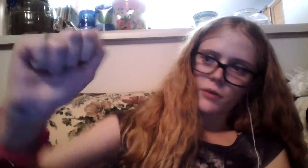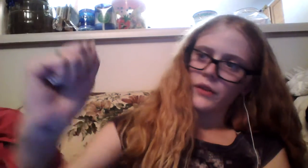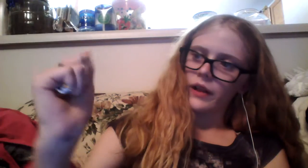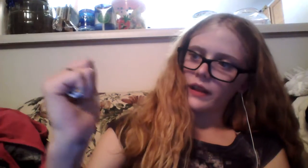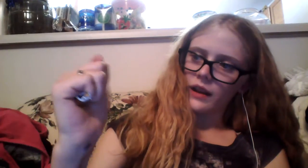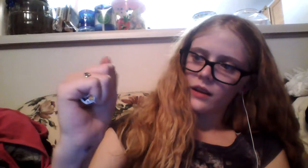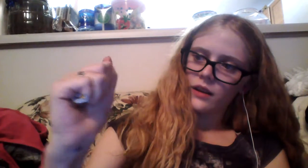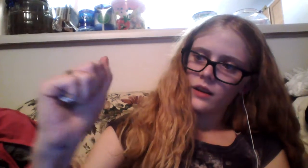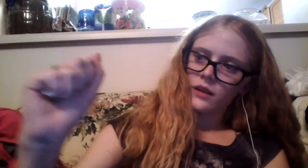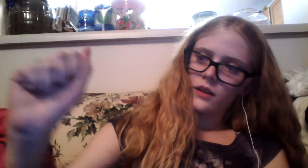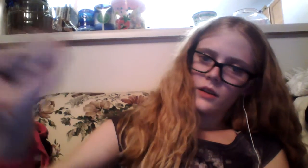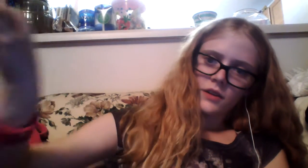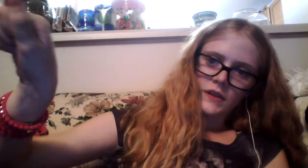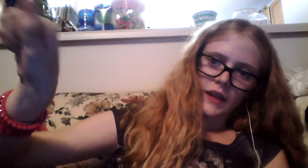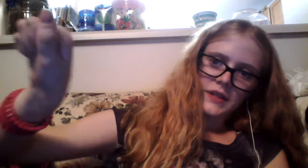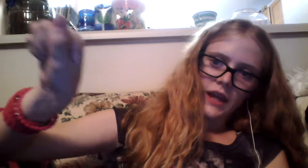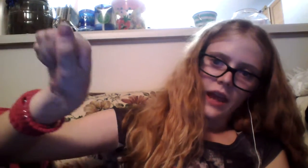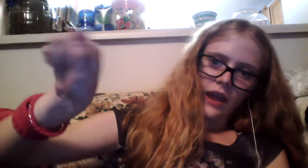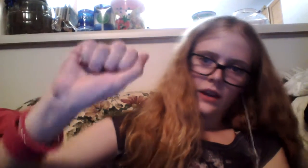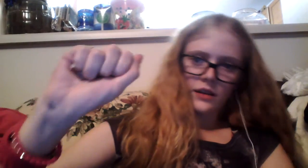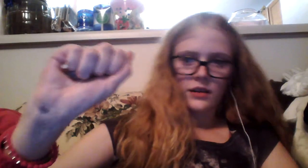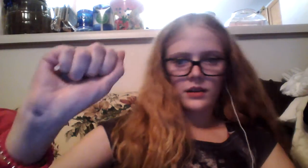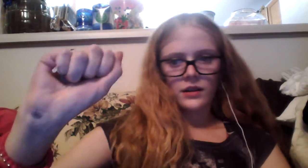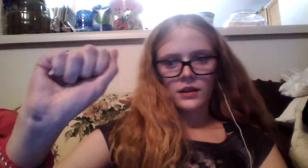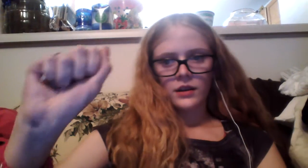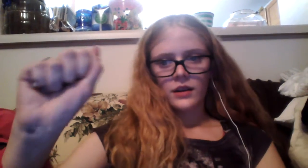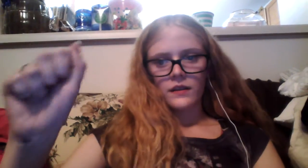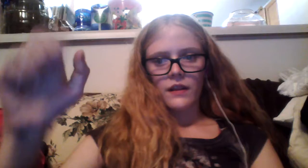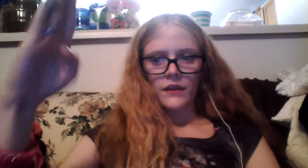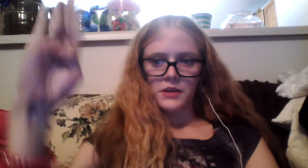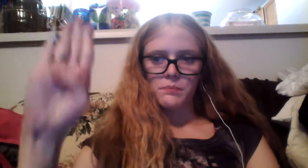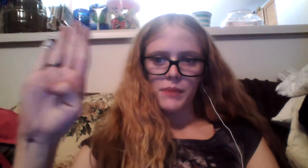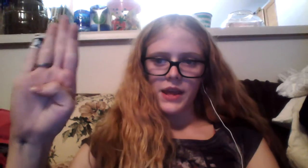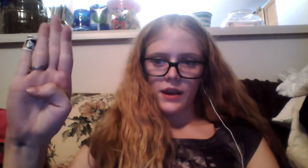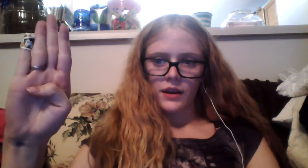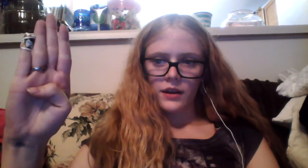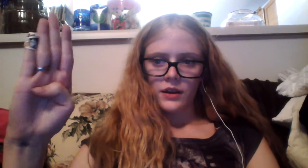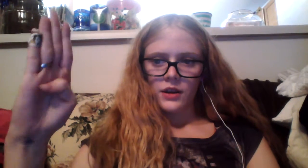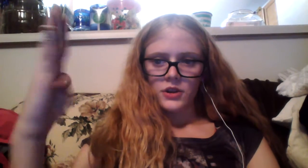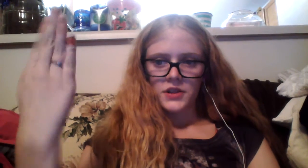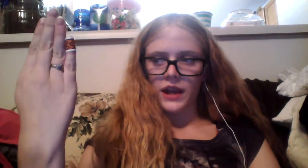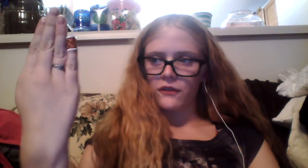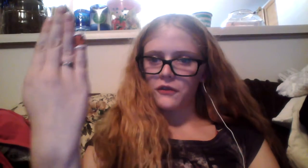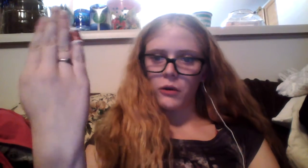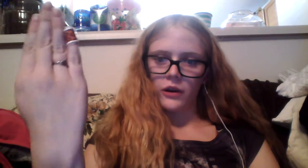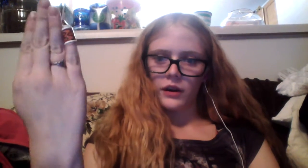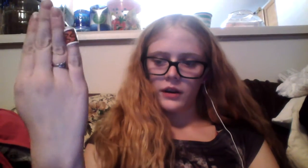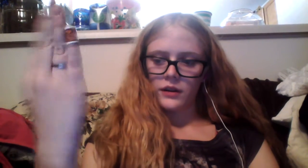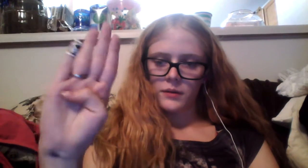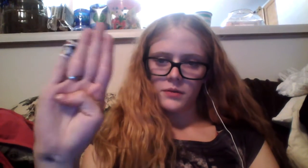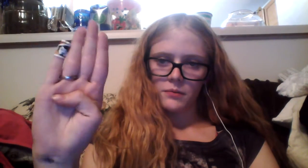over like that. So that's A. And there's B. You're saying four.